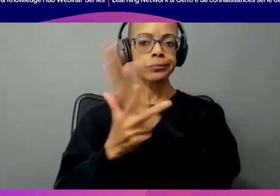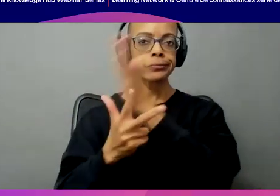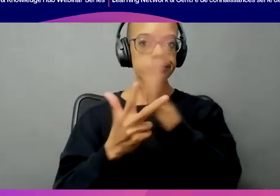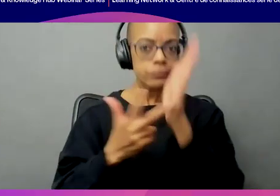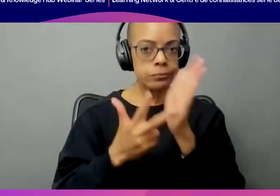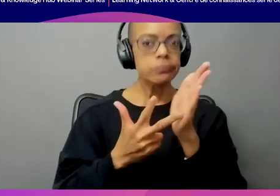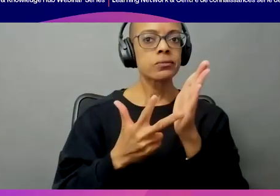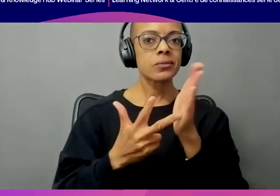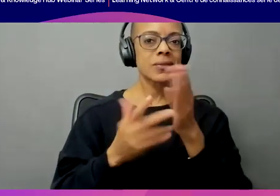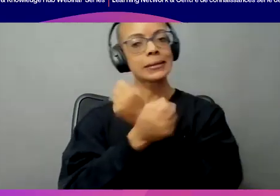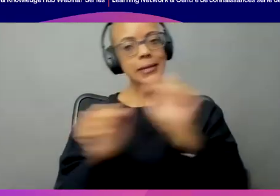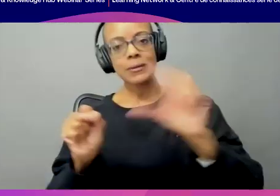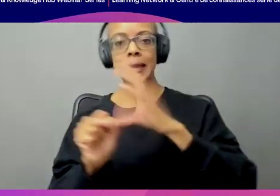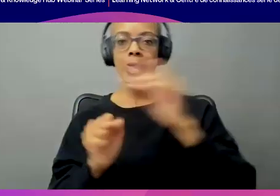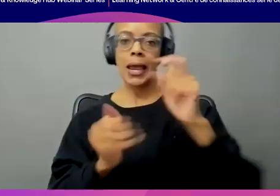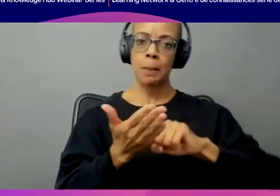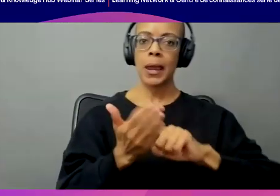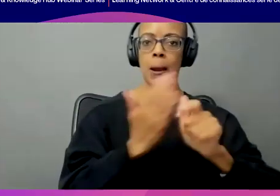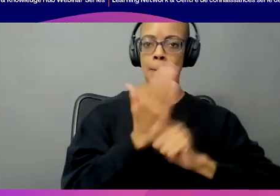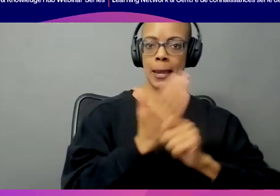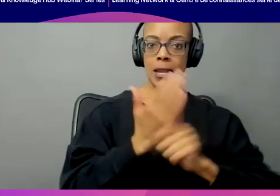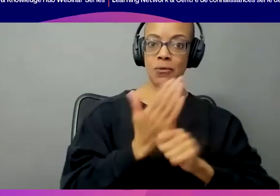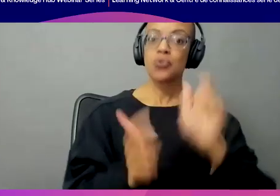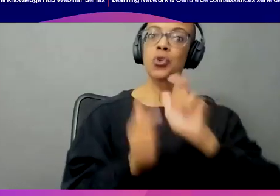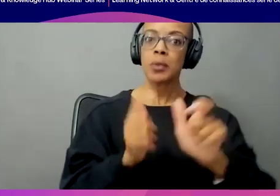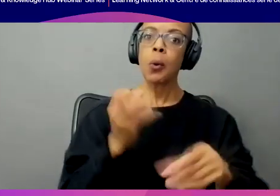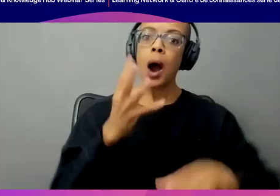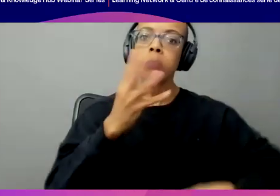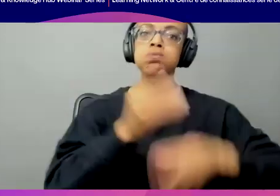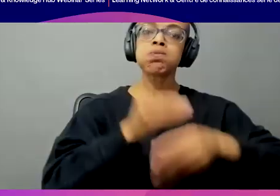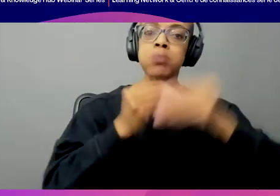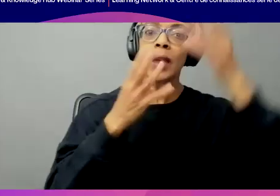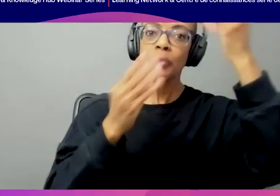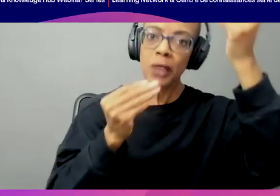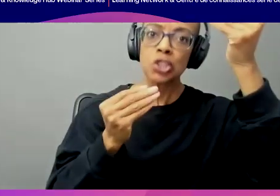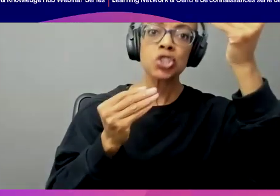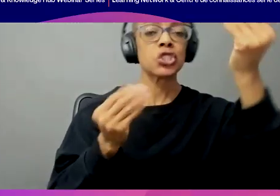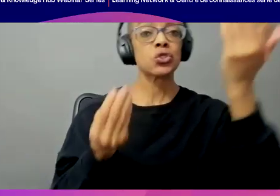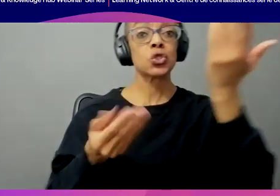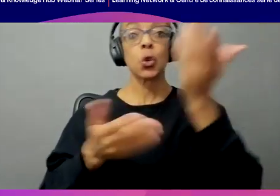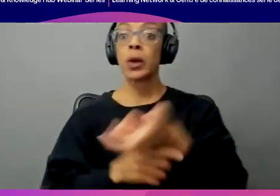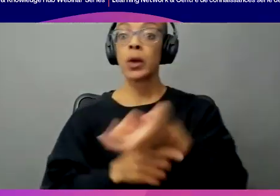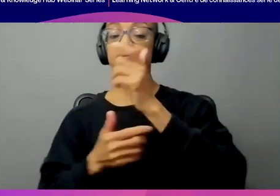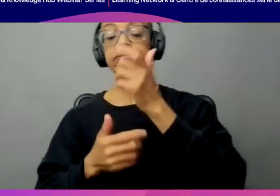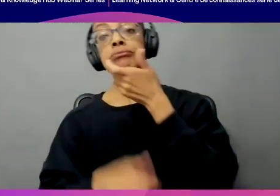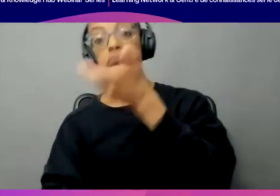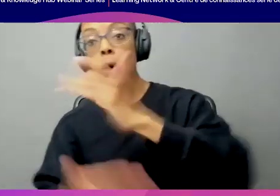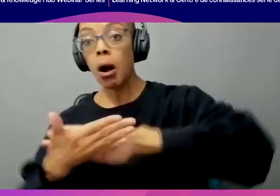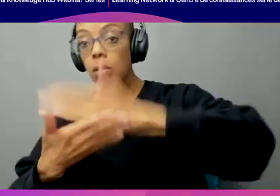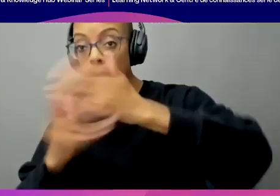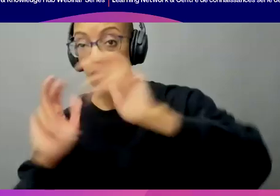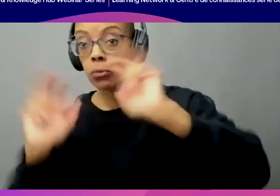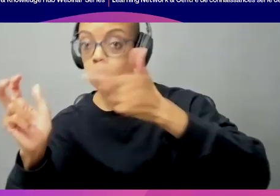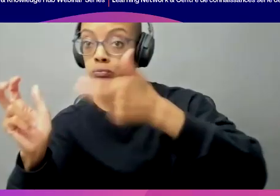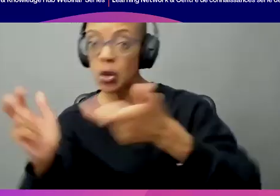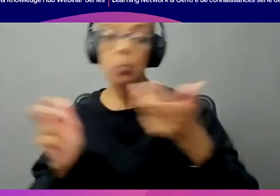and repair manual. So people wanted this extra information so they could follow along, so they could look back at it